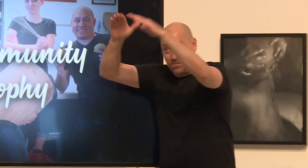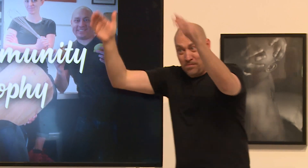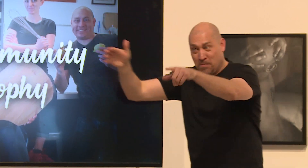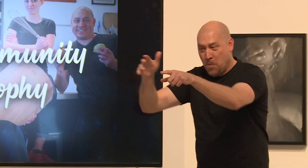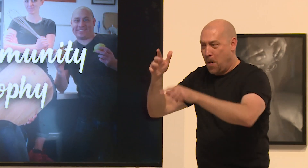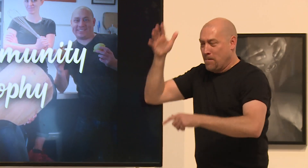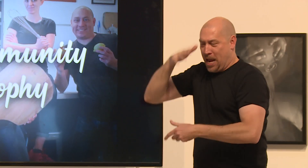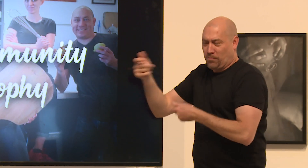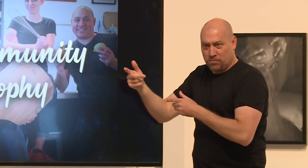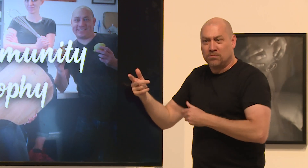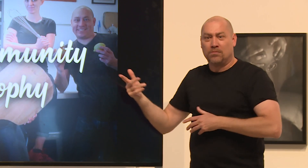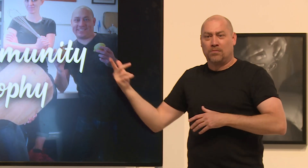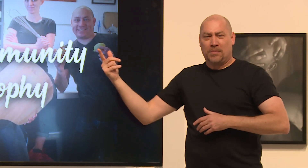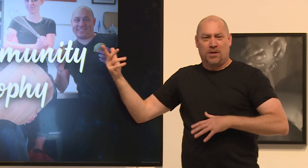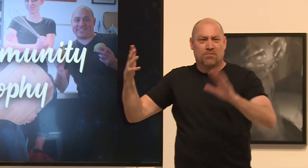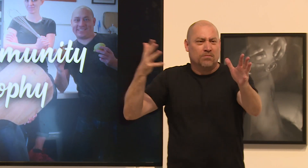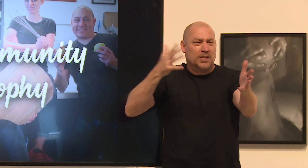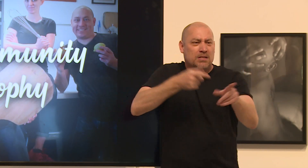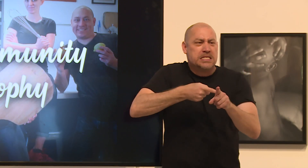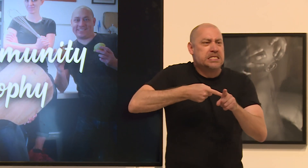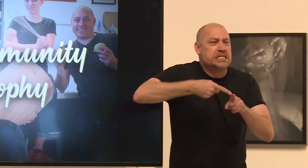I mean, think about communicating.